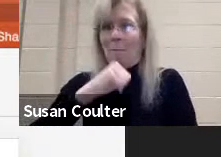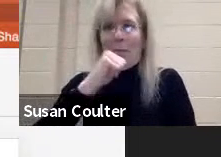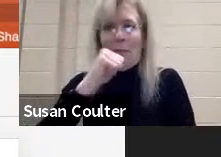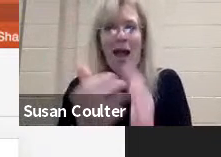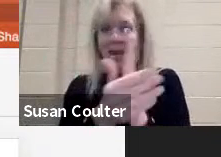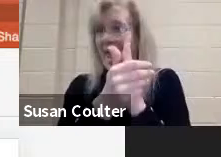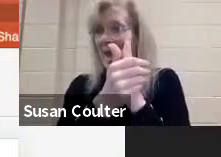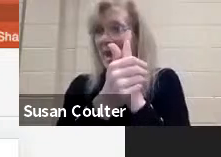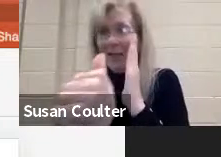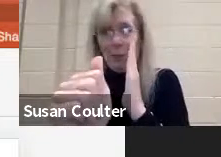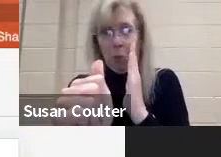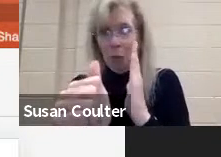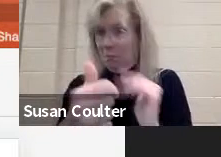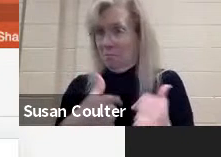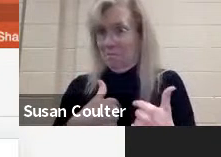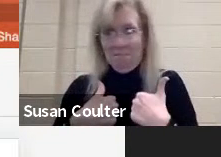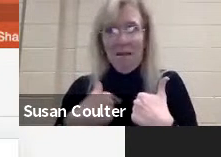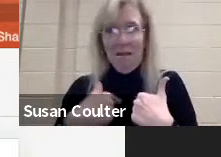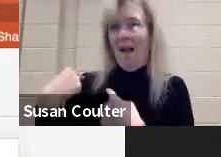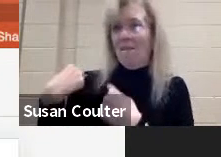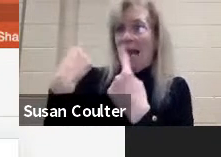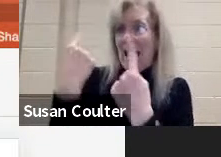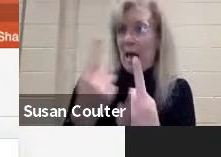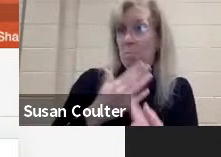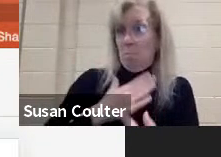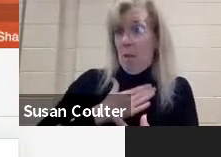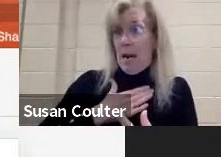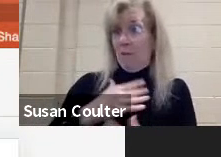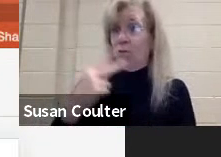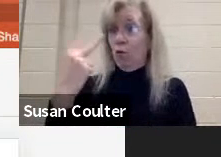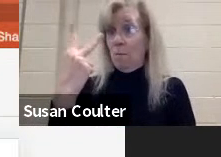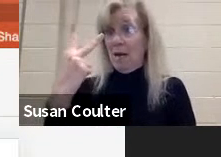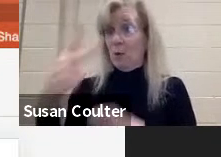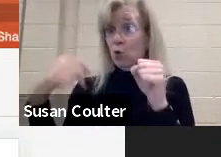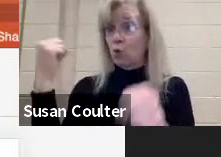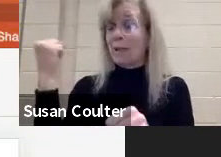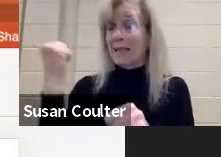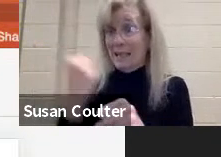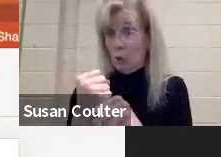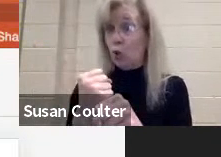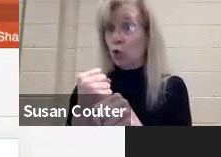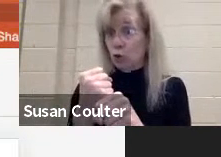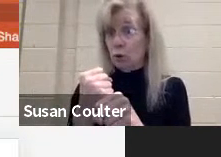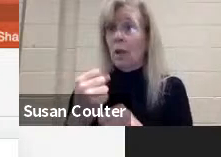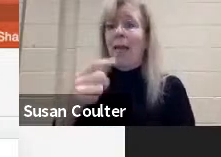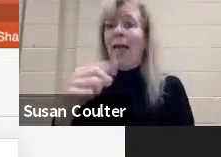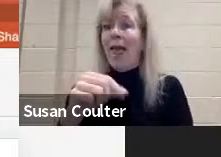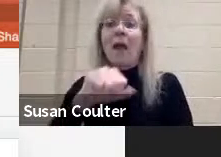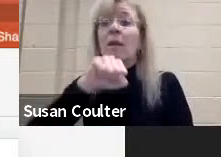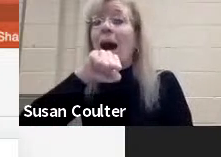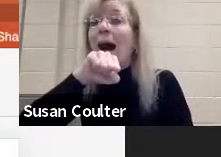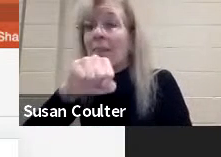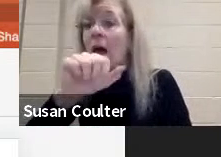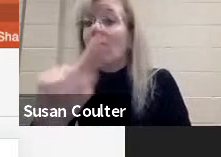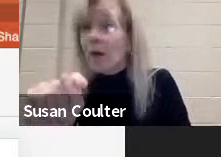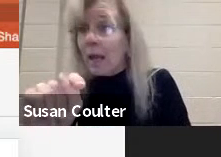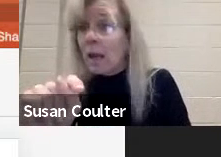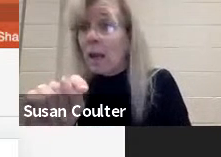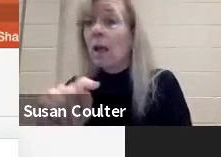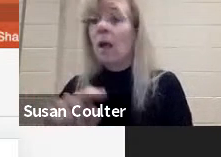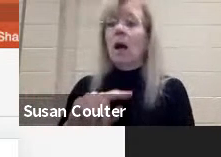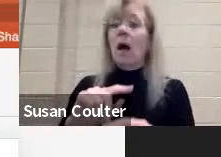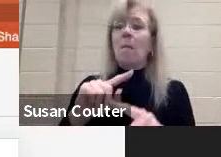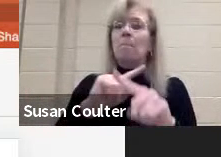Understand, I'm not an expert. I've had mine for about 2 years and I love